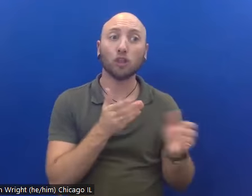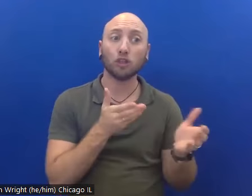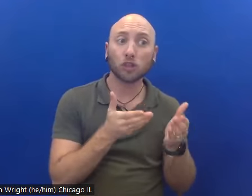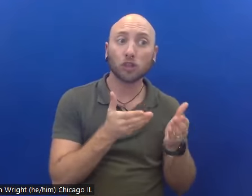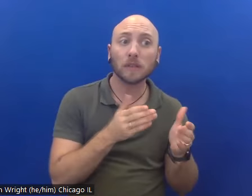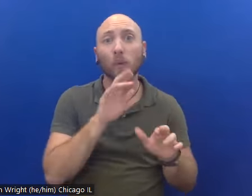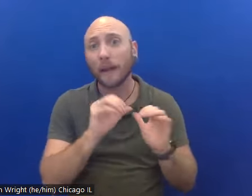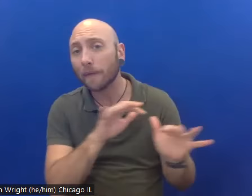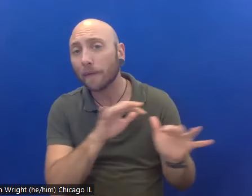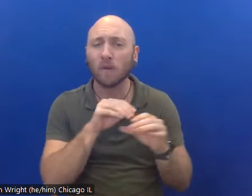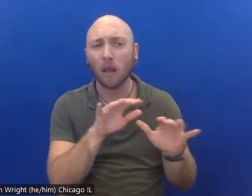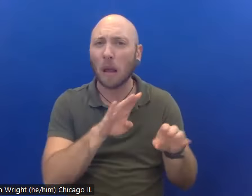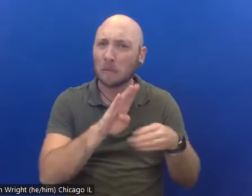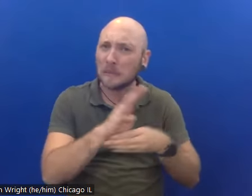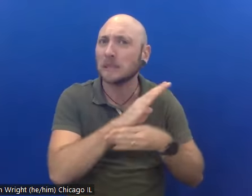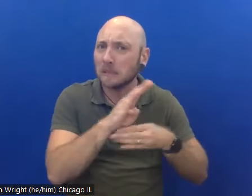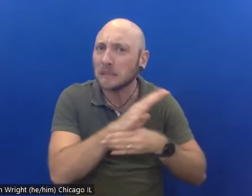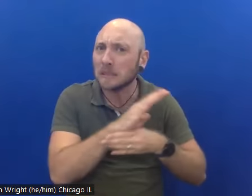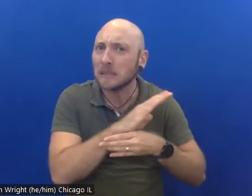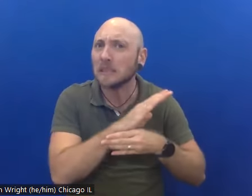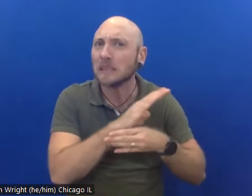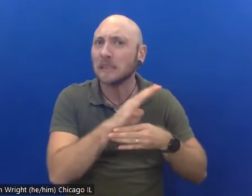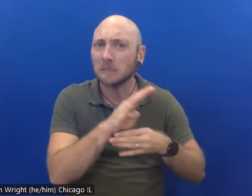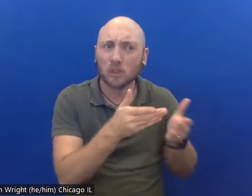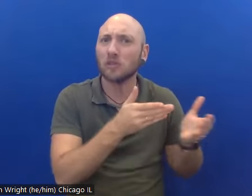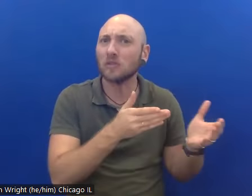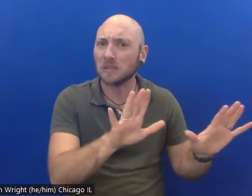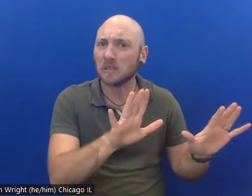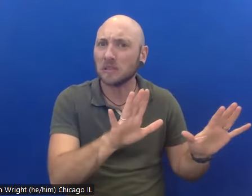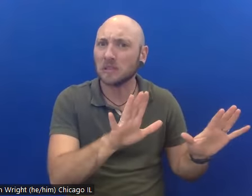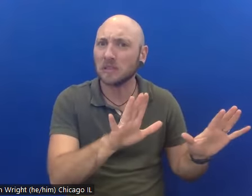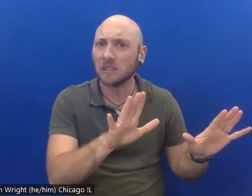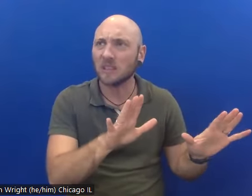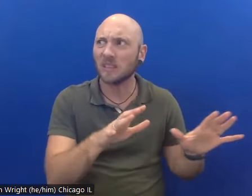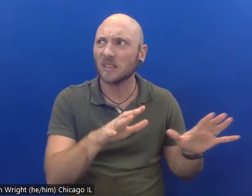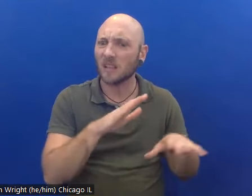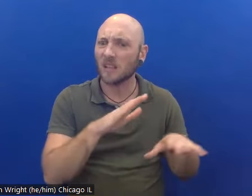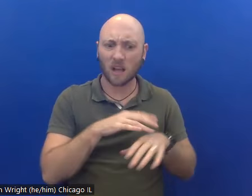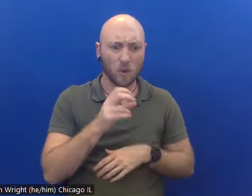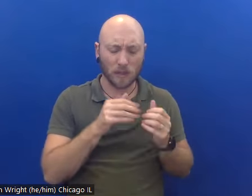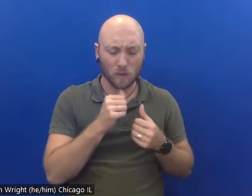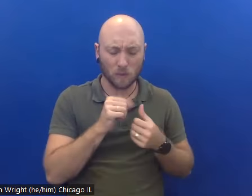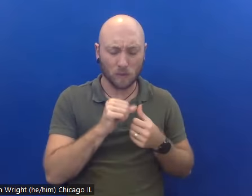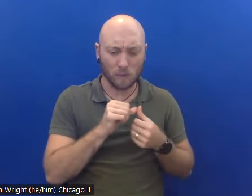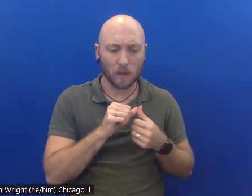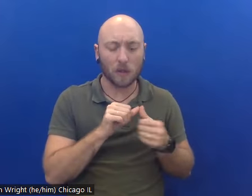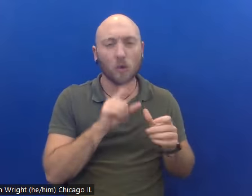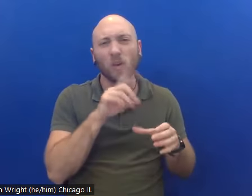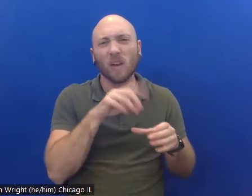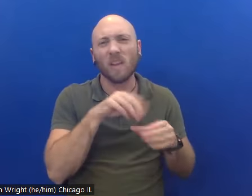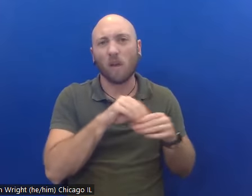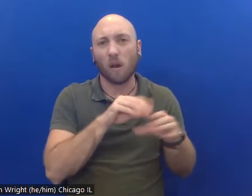involved. I'm kind of I was also on host, was it that year? I don't remember. I'm just really involved. And all during that time, I